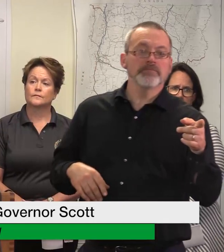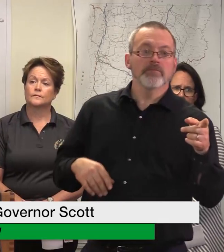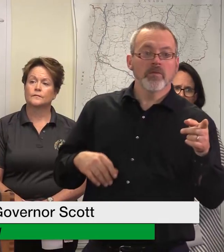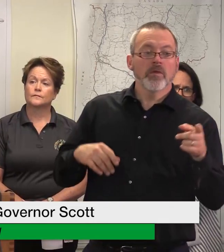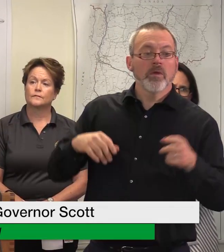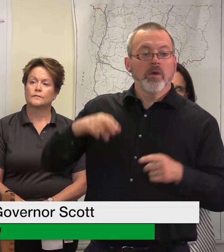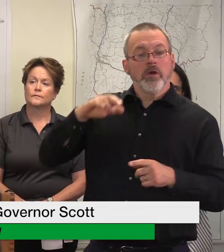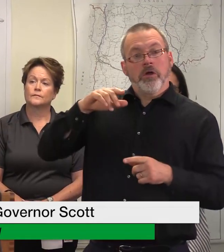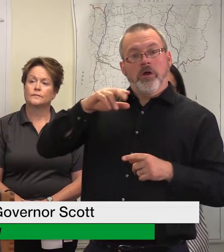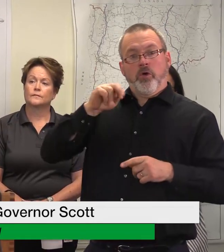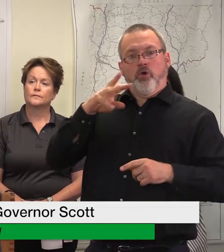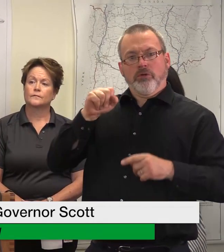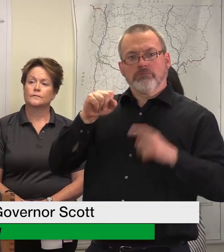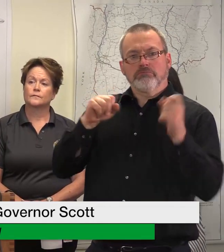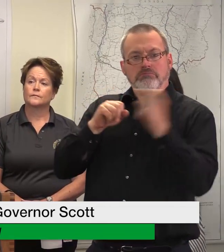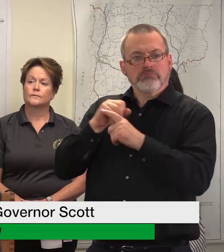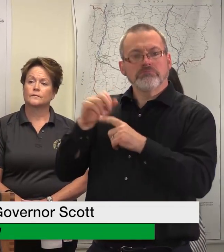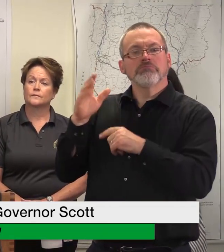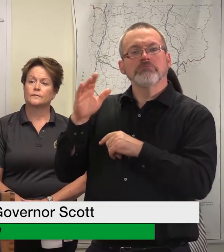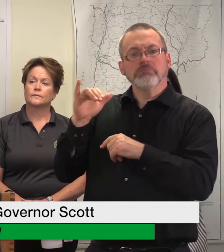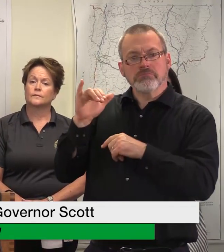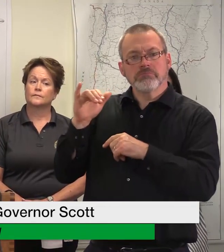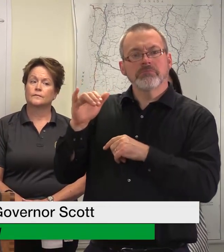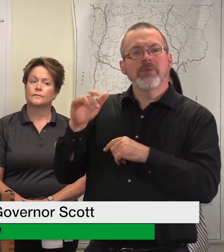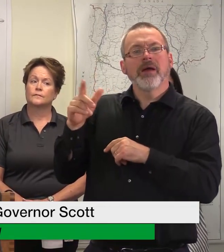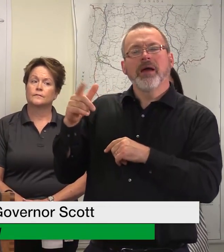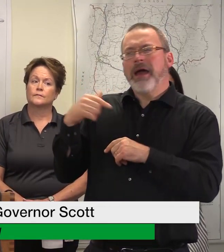for Secretary Tebbets or Lieutenant Governor Zuckerman.